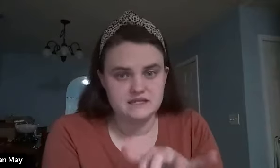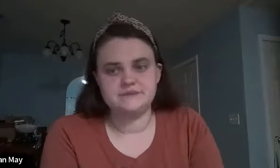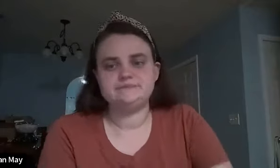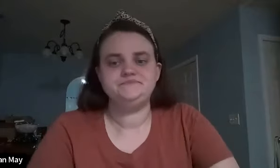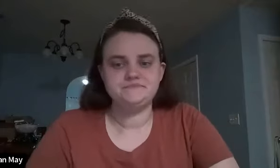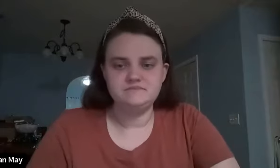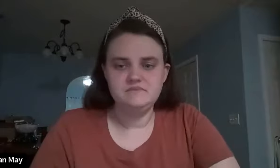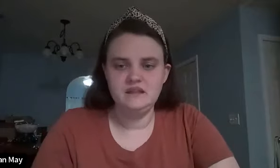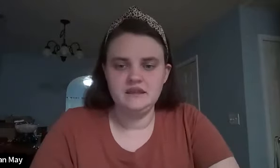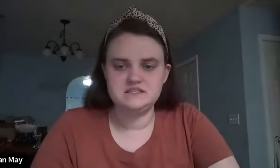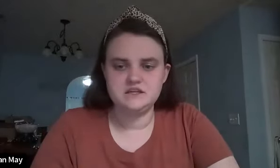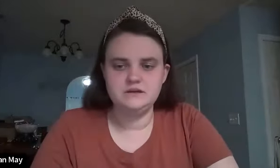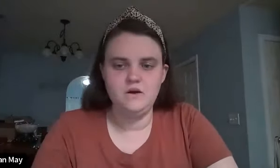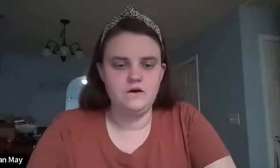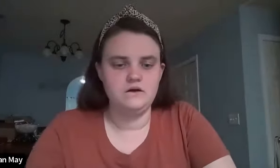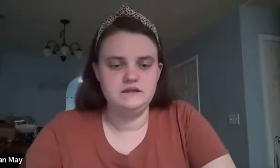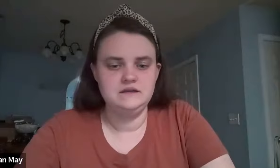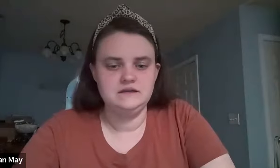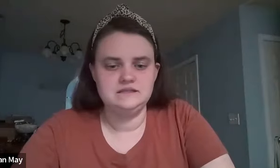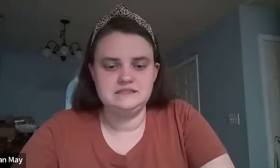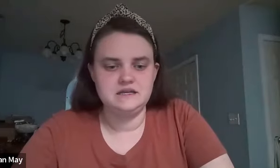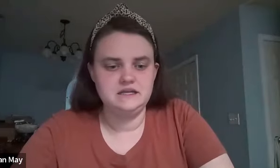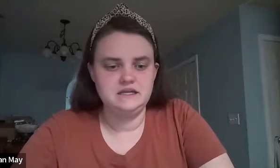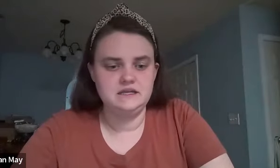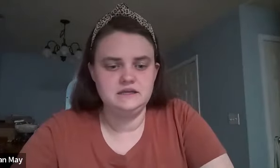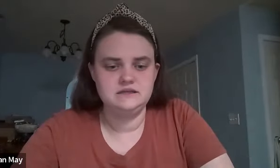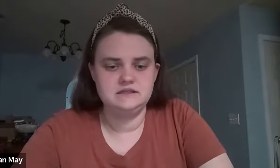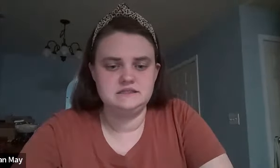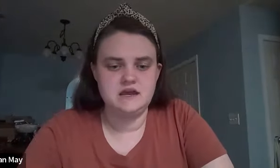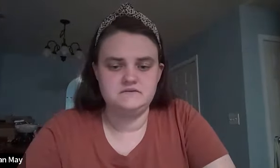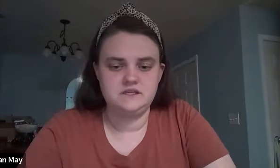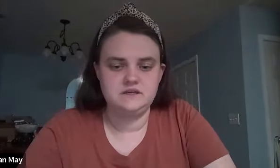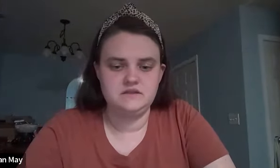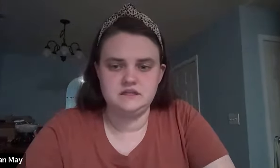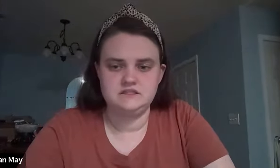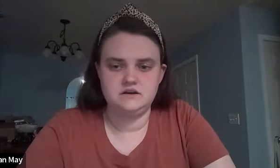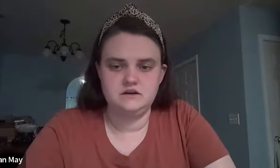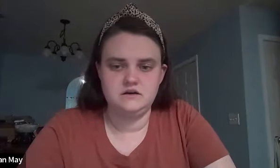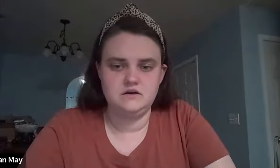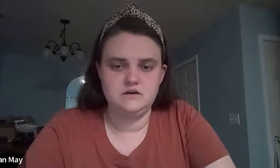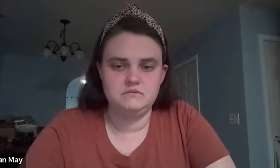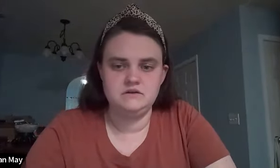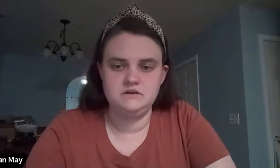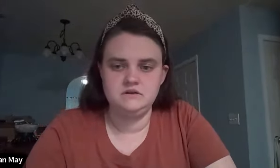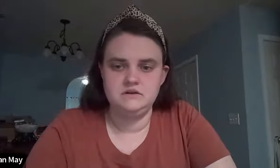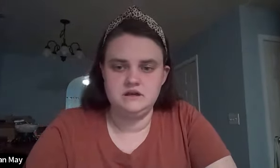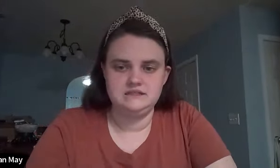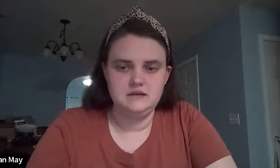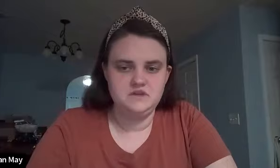websites, is going to be called Signing Savvy. I think it's .com. I typed that